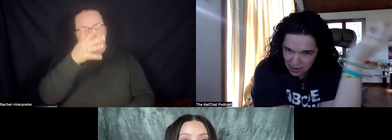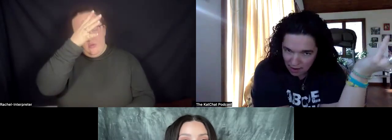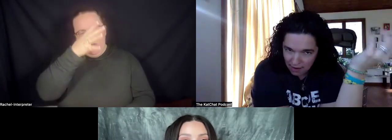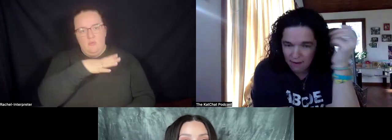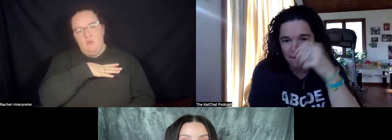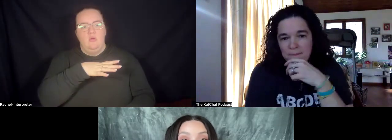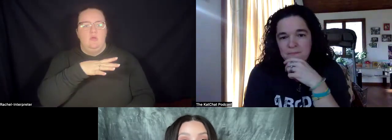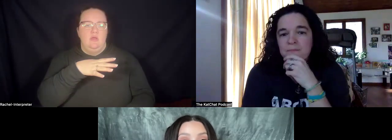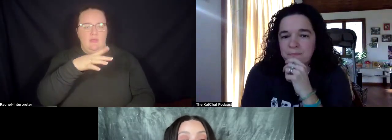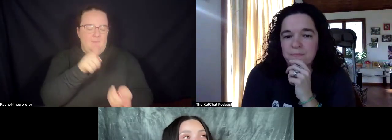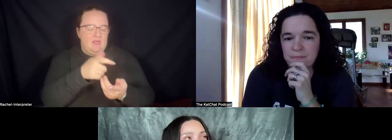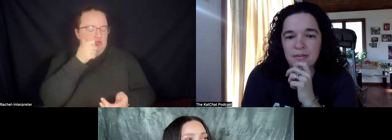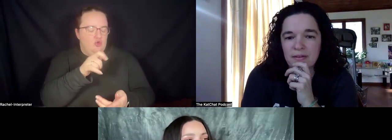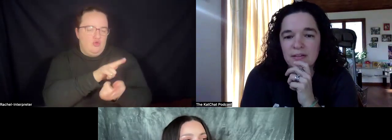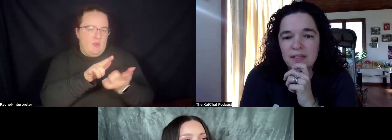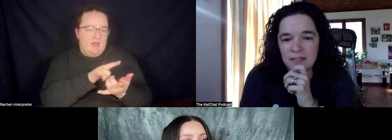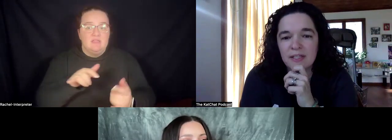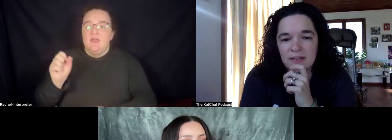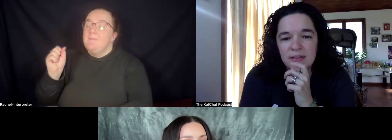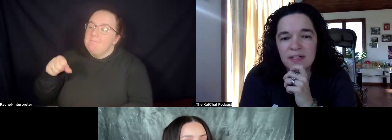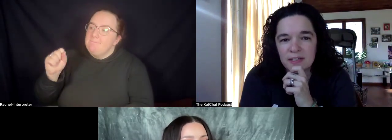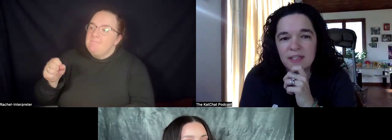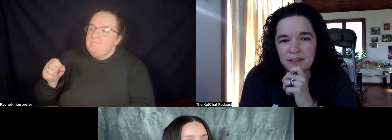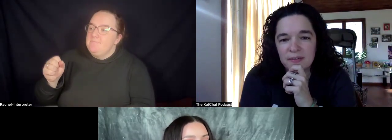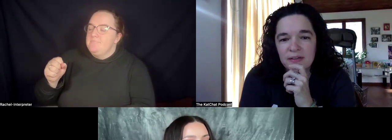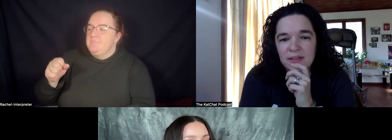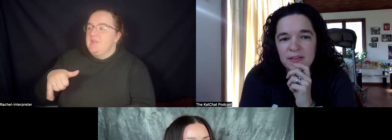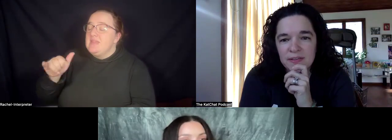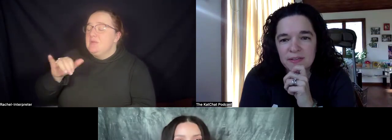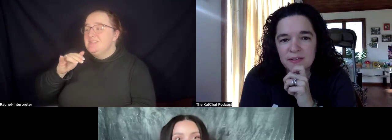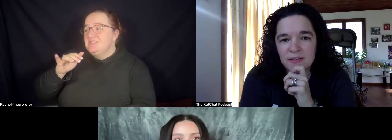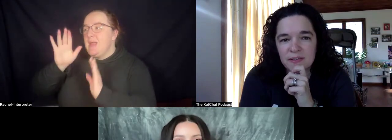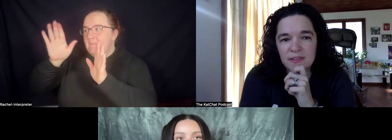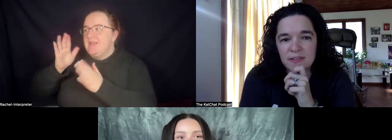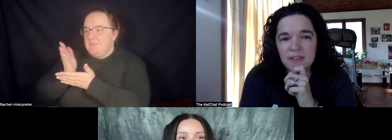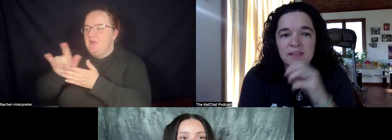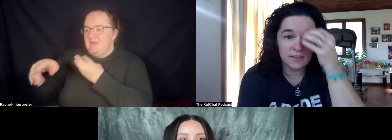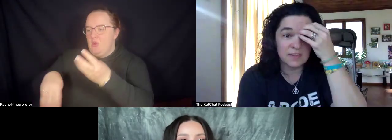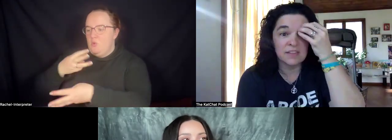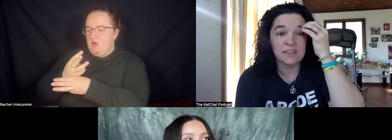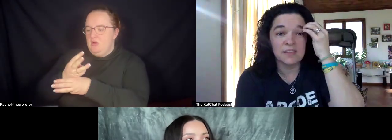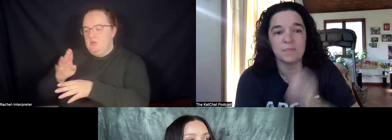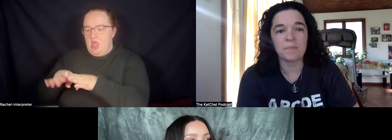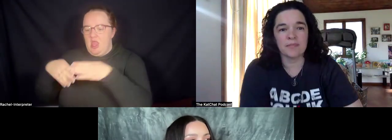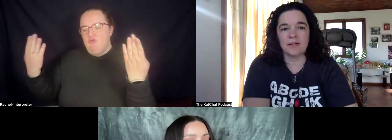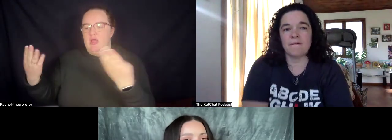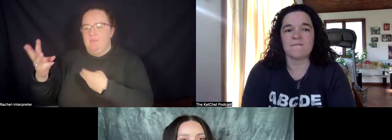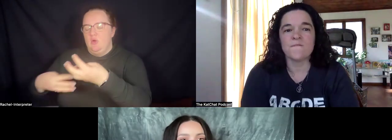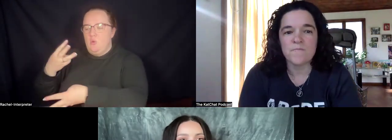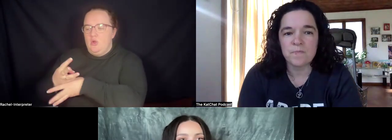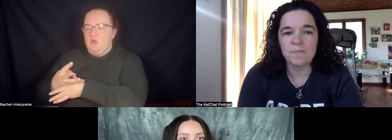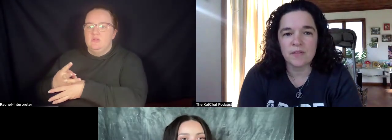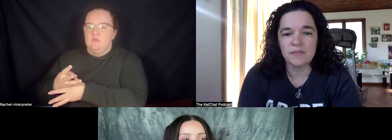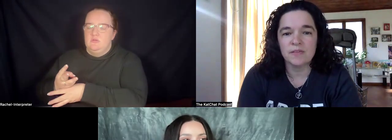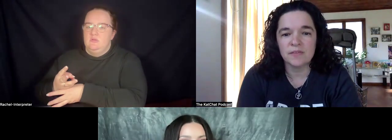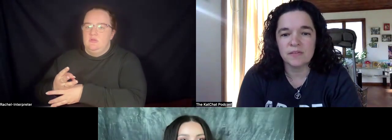romance. hmm No, that was one of the really lovely things about the world, the unwrapping world, is that it was very much